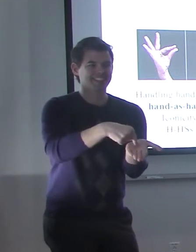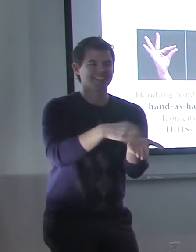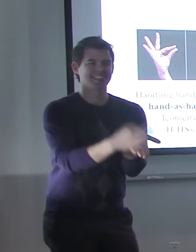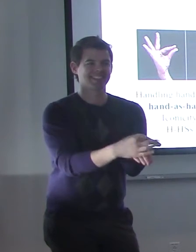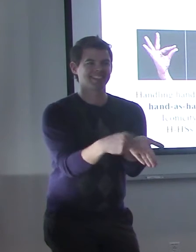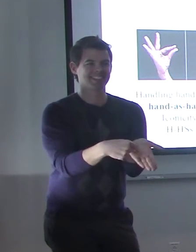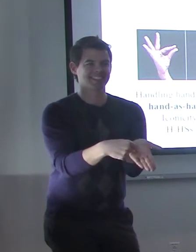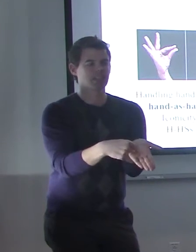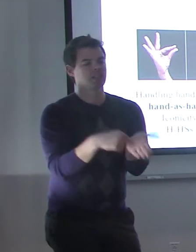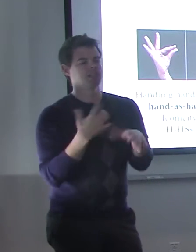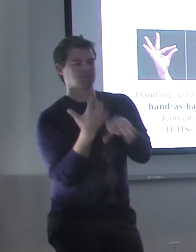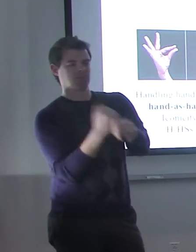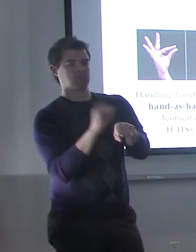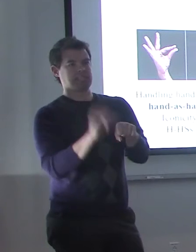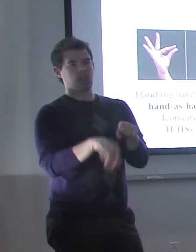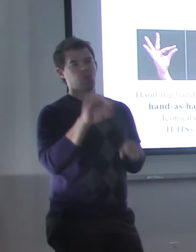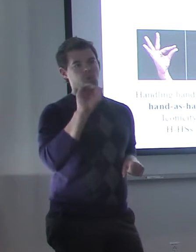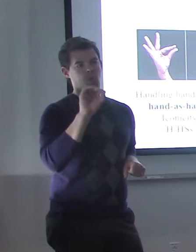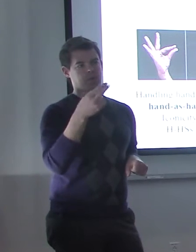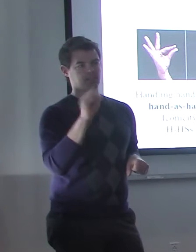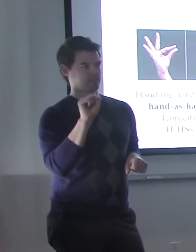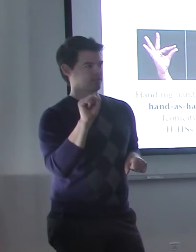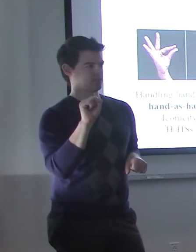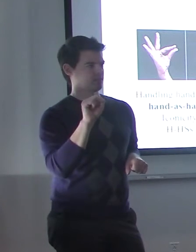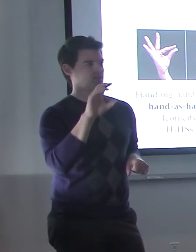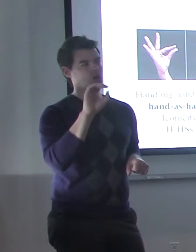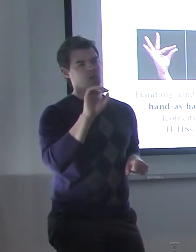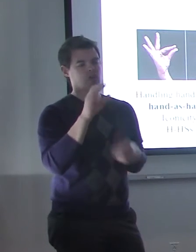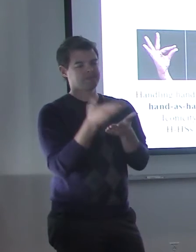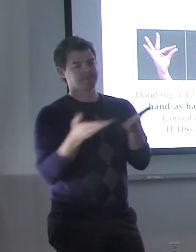OHS in the rest of the talk.